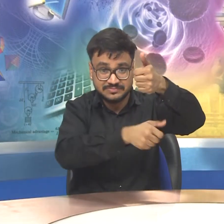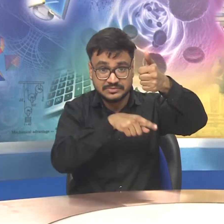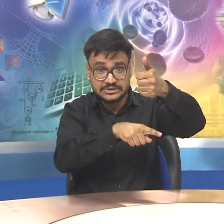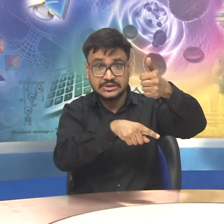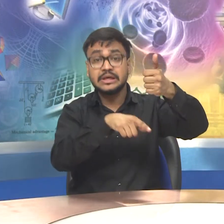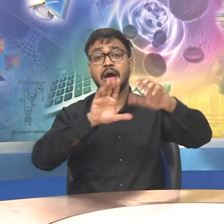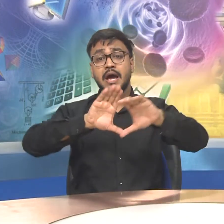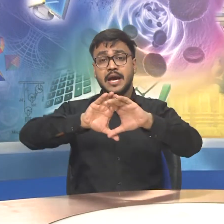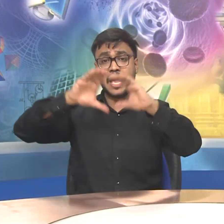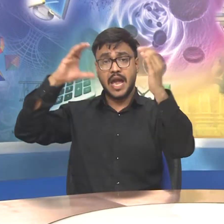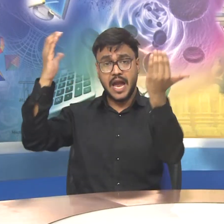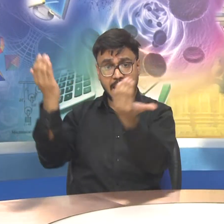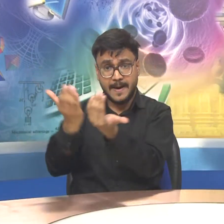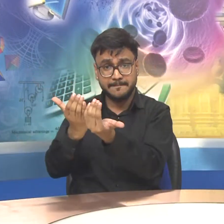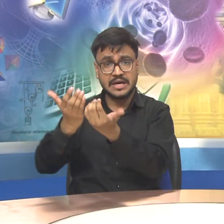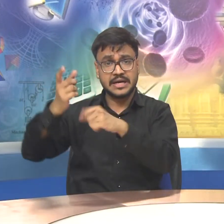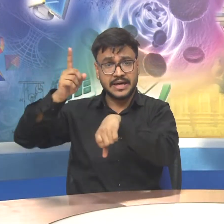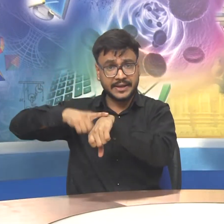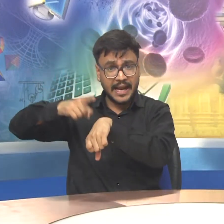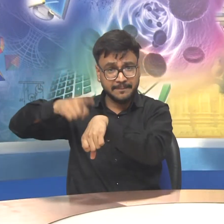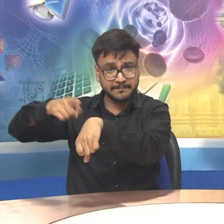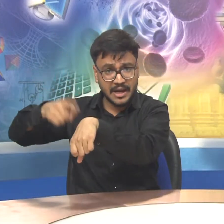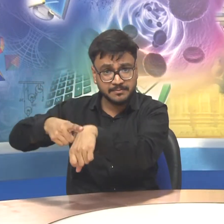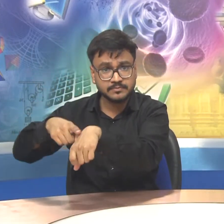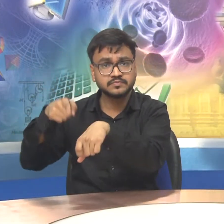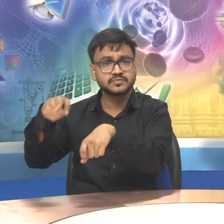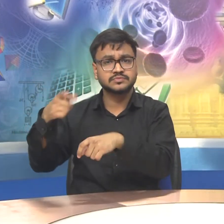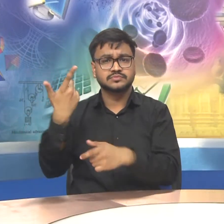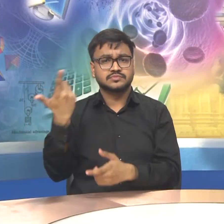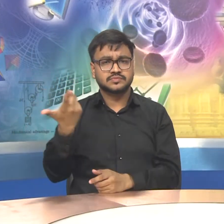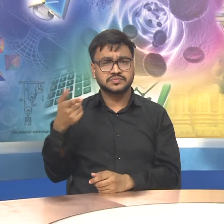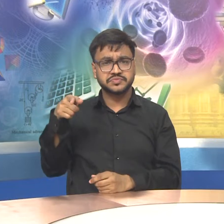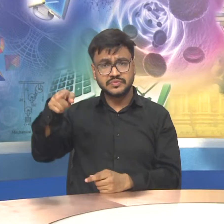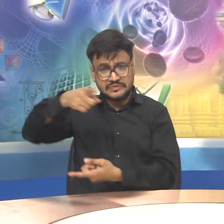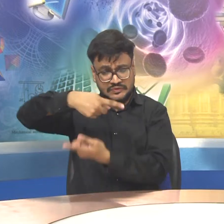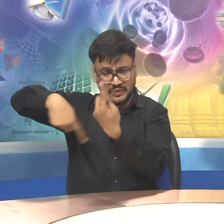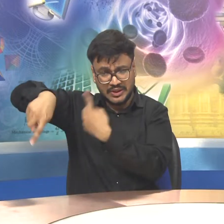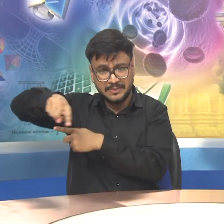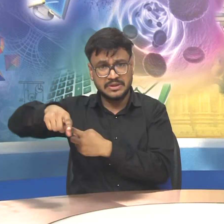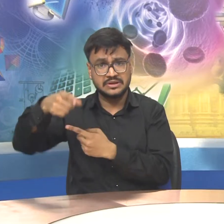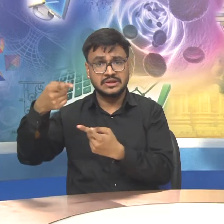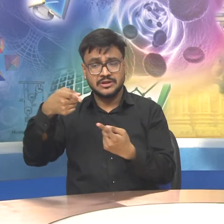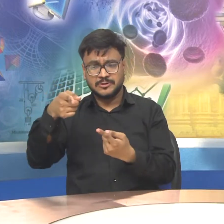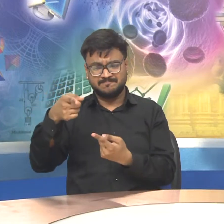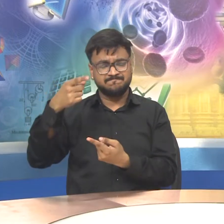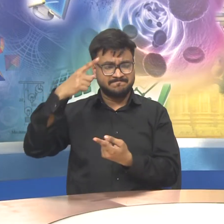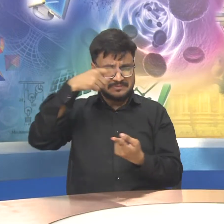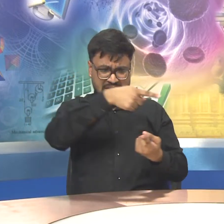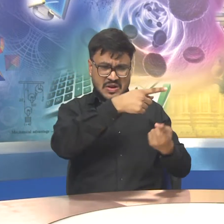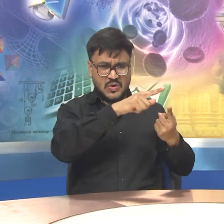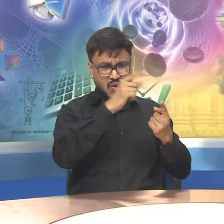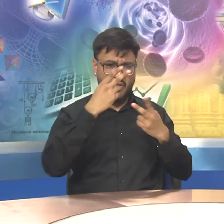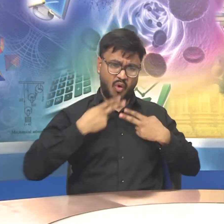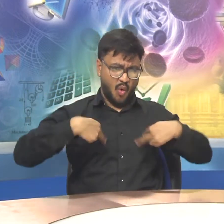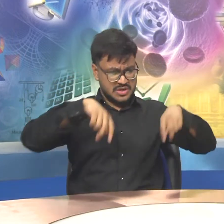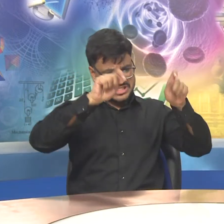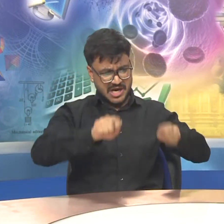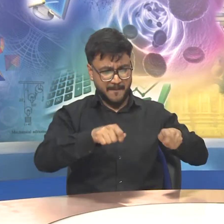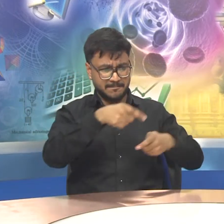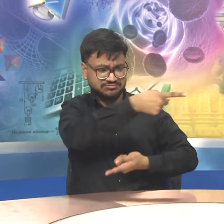The judge of the Supreme Court are paid such salaries as they determined by the Parliament from